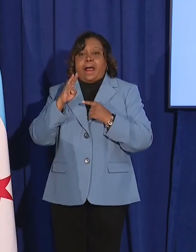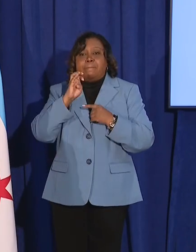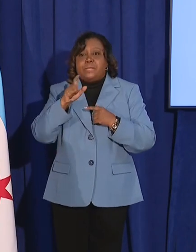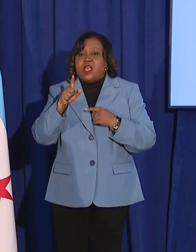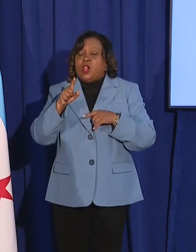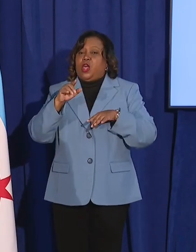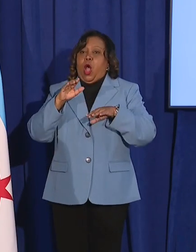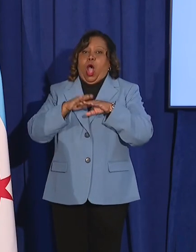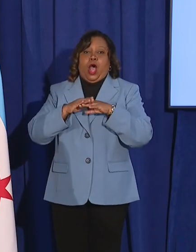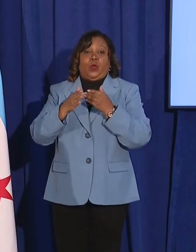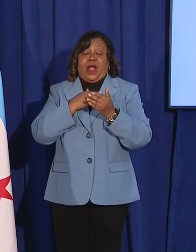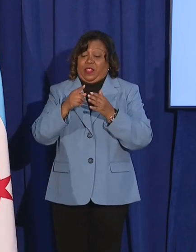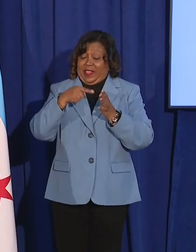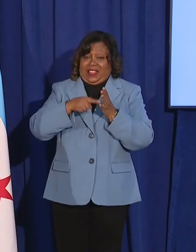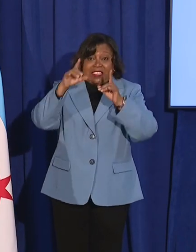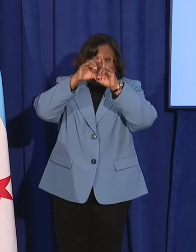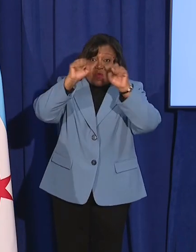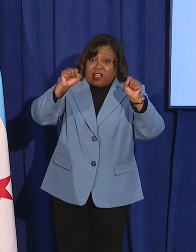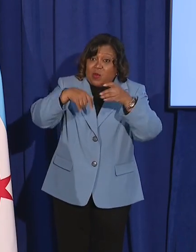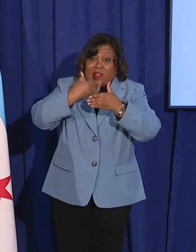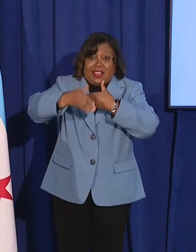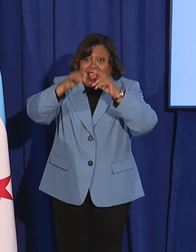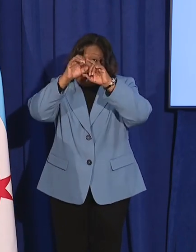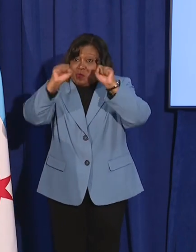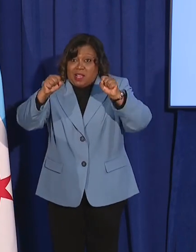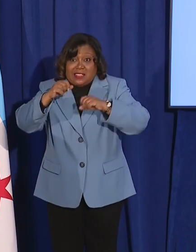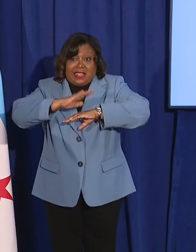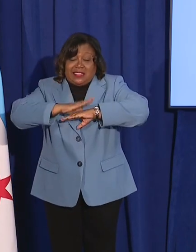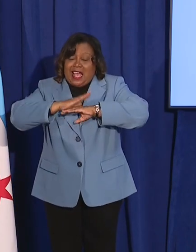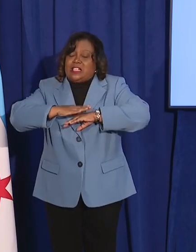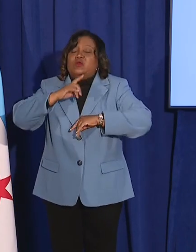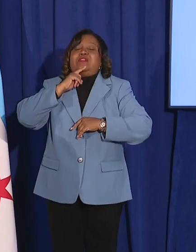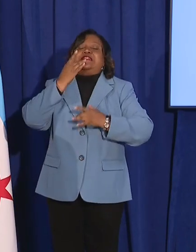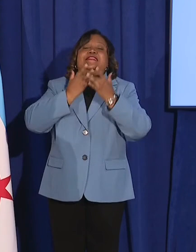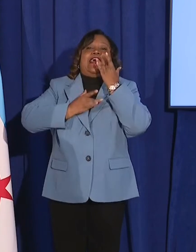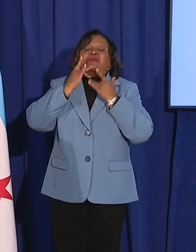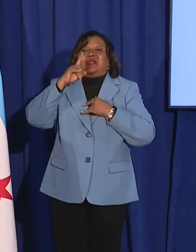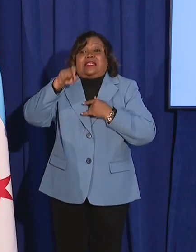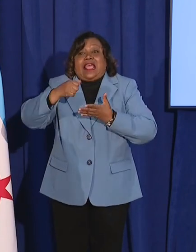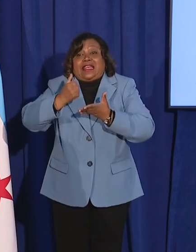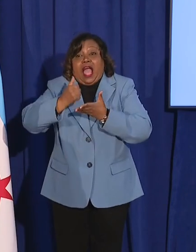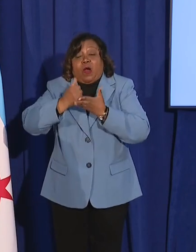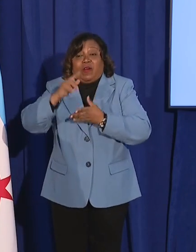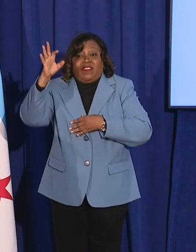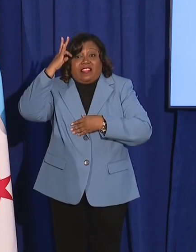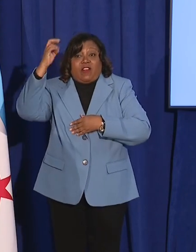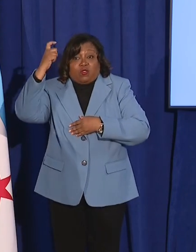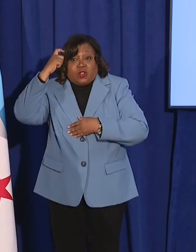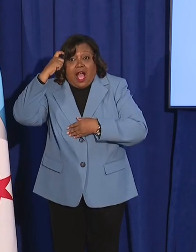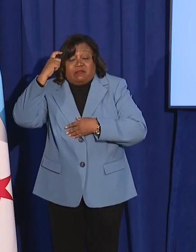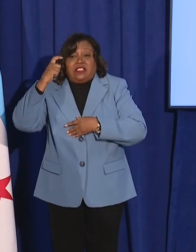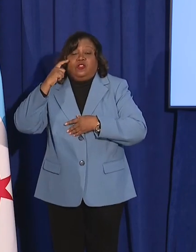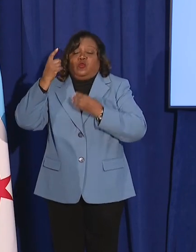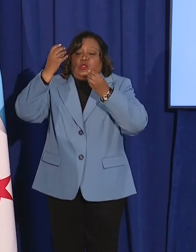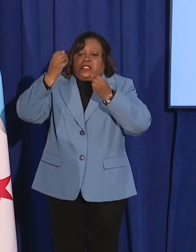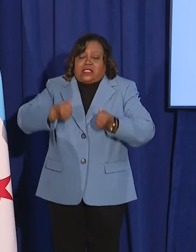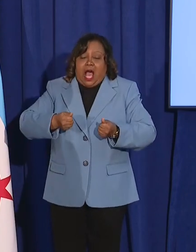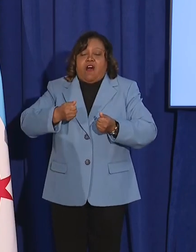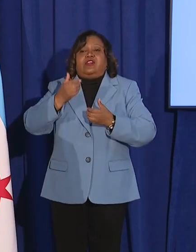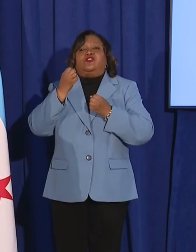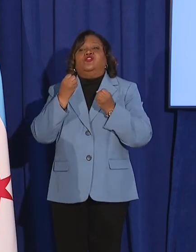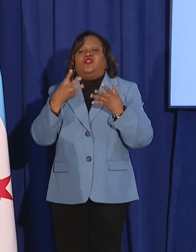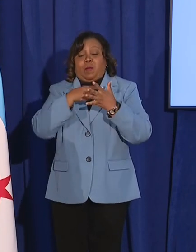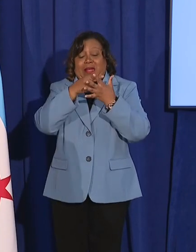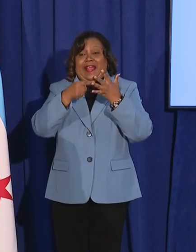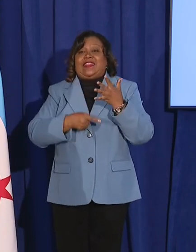bill on whether it's this president or the next president's desk. We desperately need help from the federal government to solve so